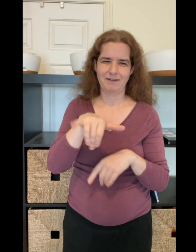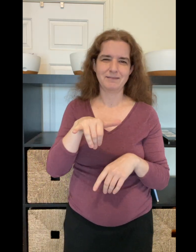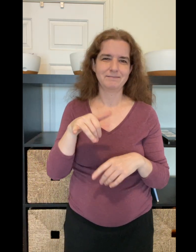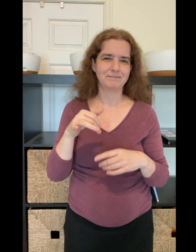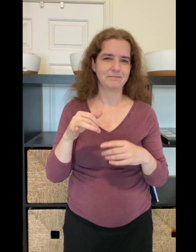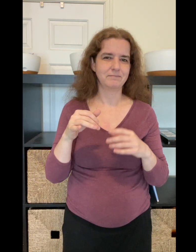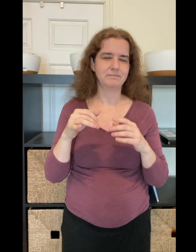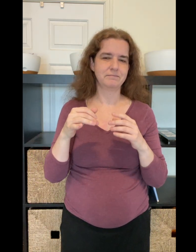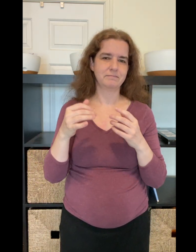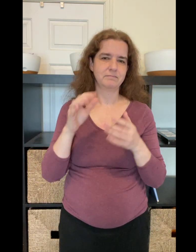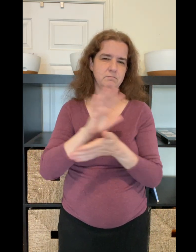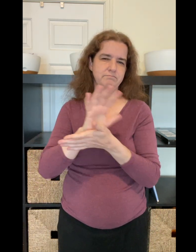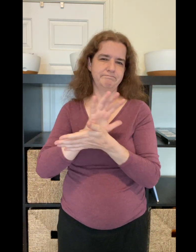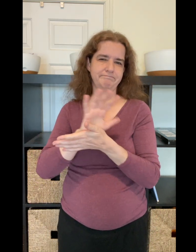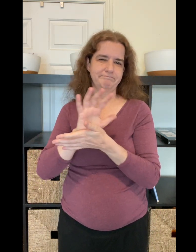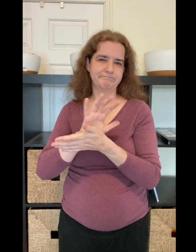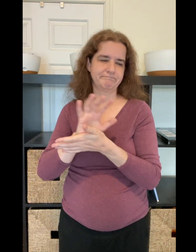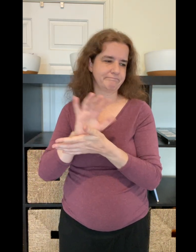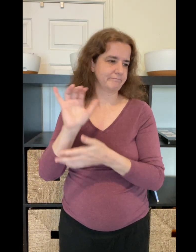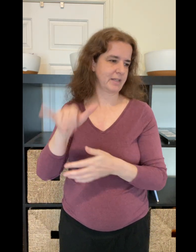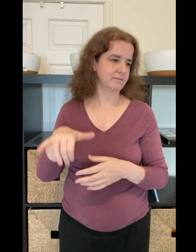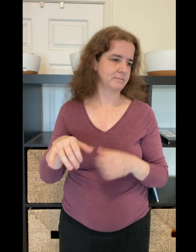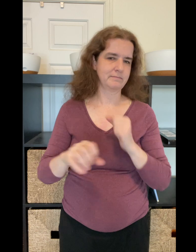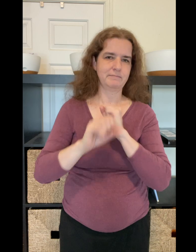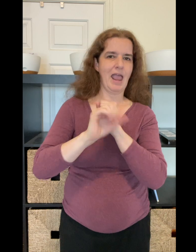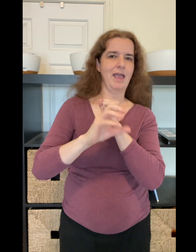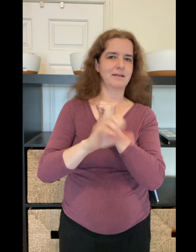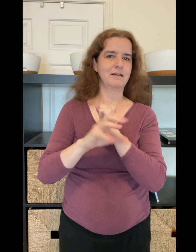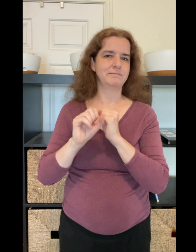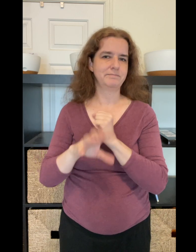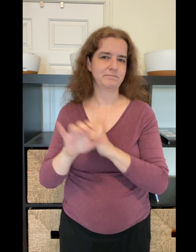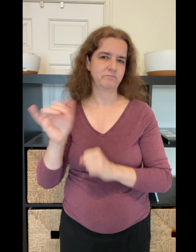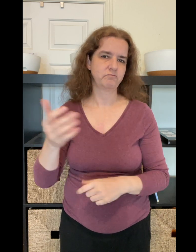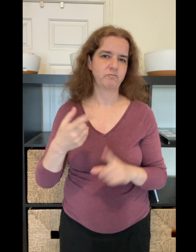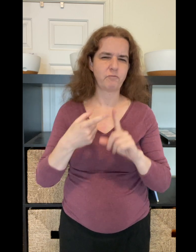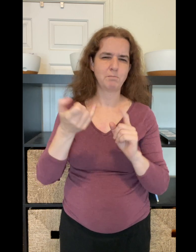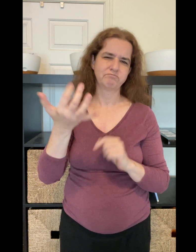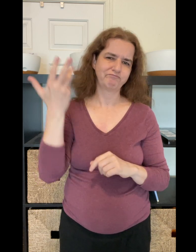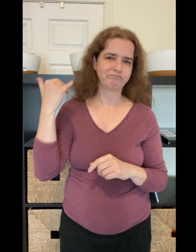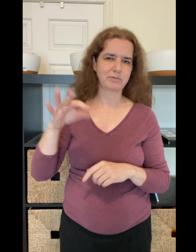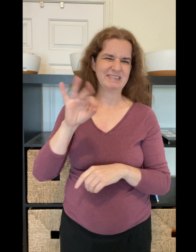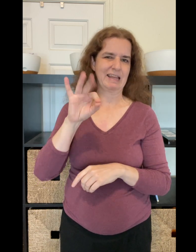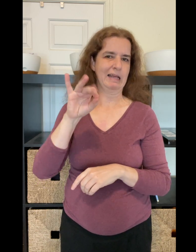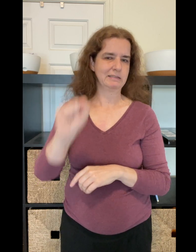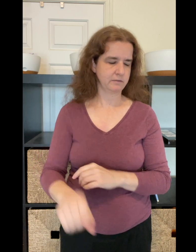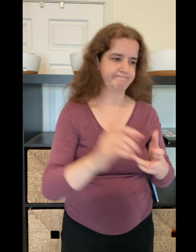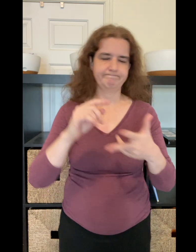very popular. That movie, that advertisement from back in the